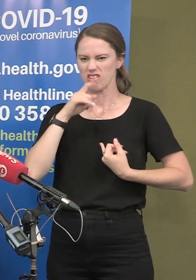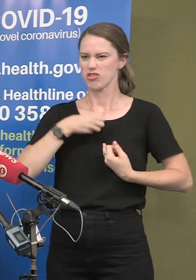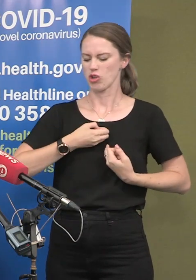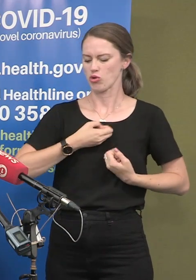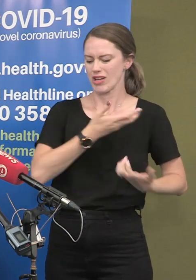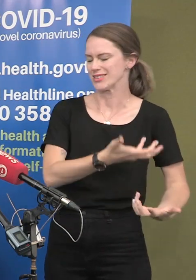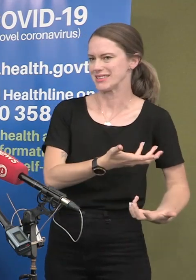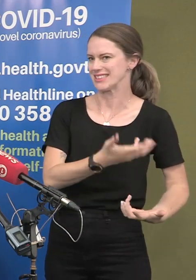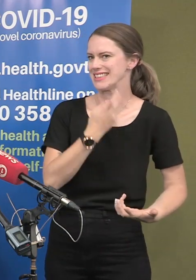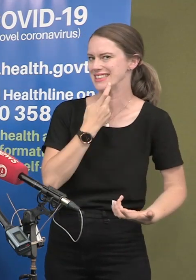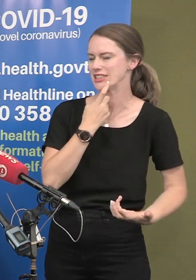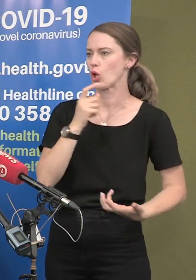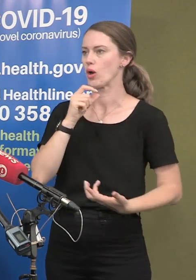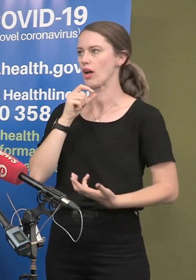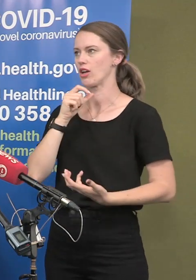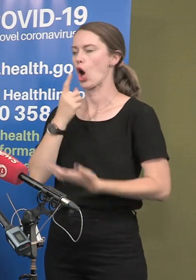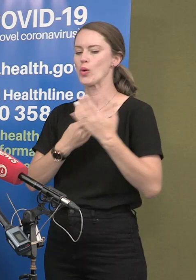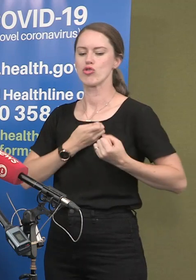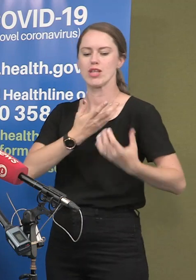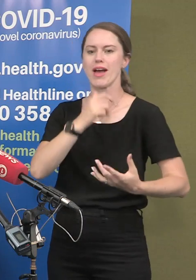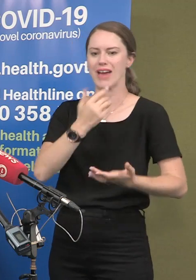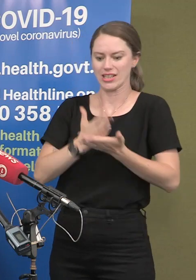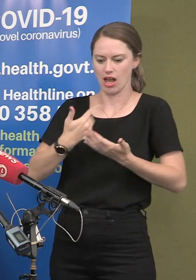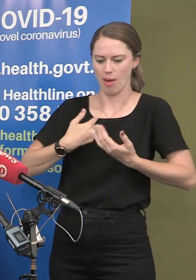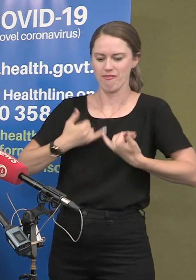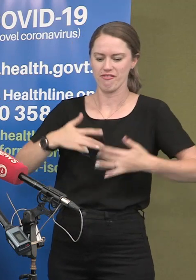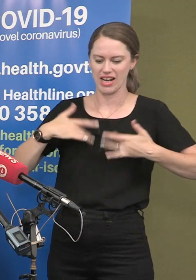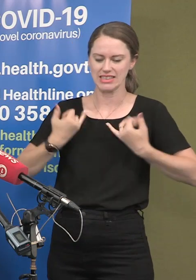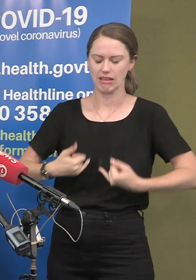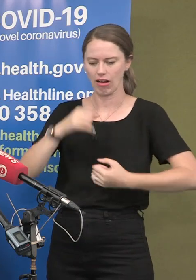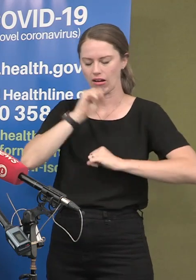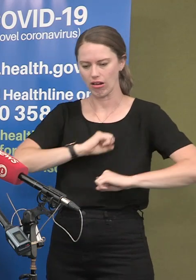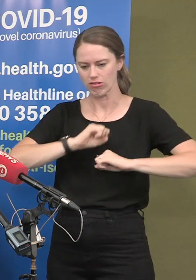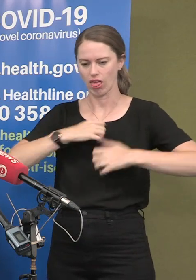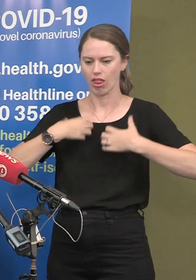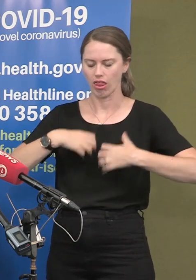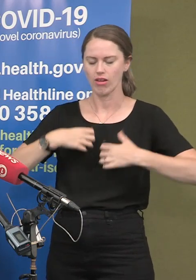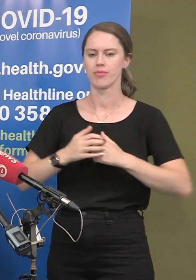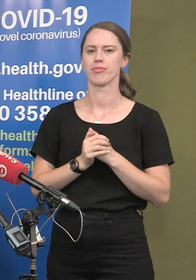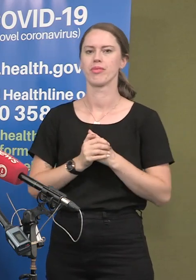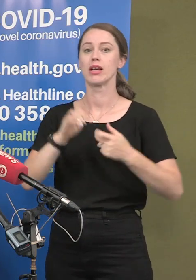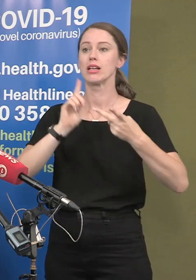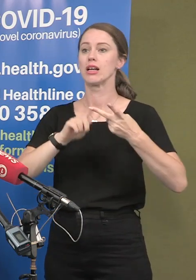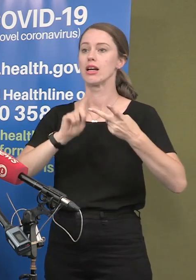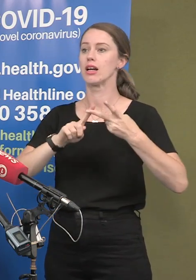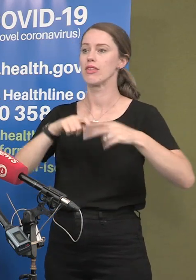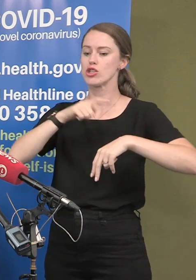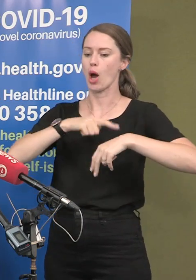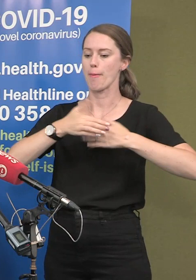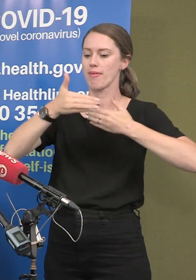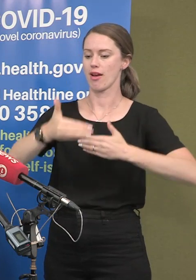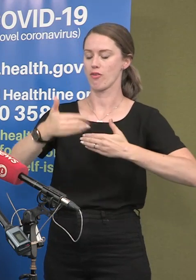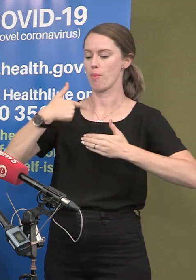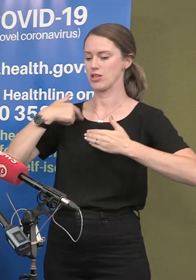when they're symptomatic. The second thing is that the period of time from when a person infects another person, the period of time till